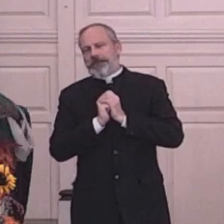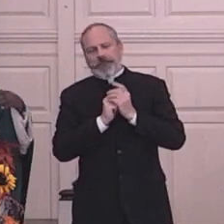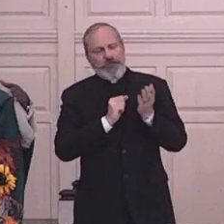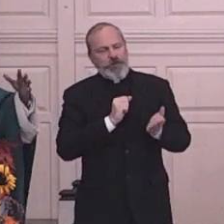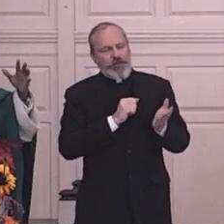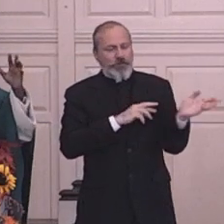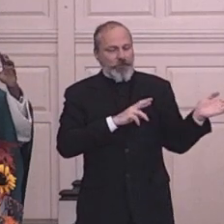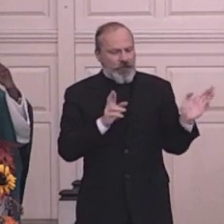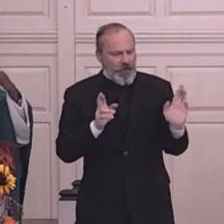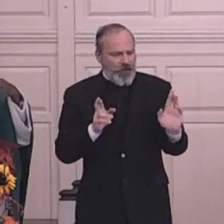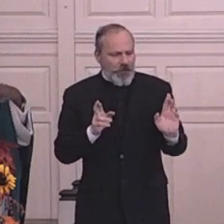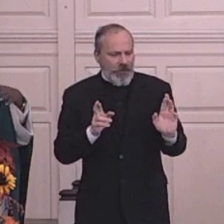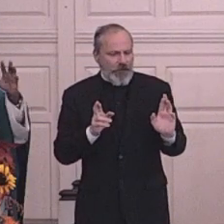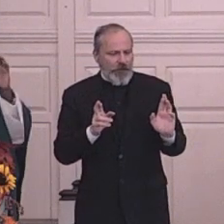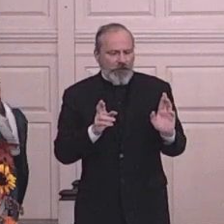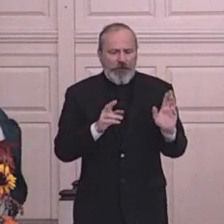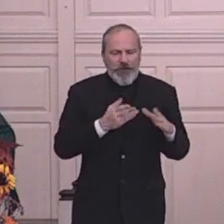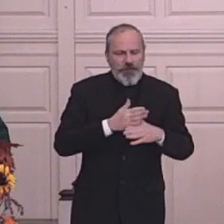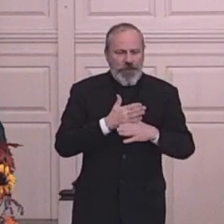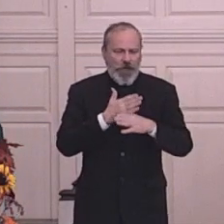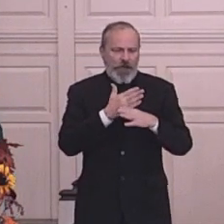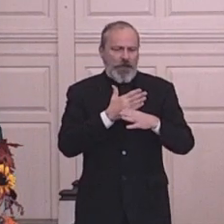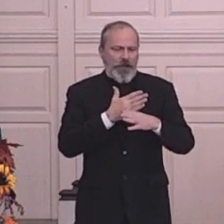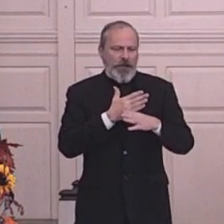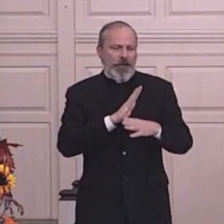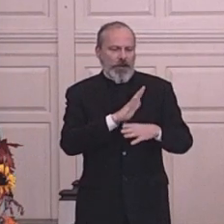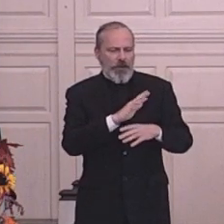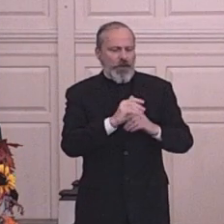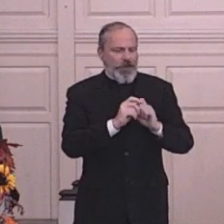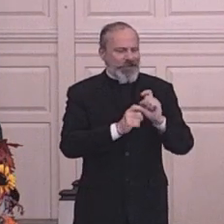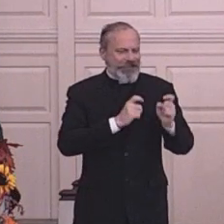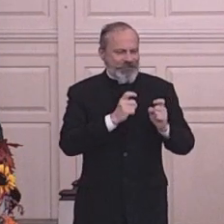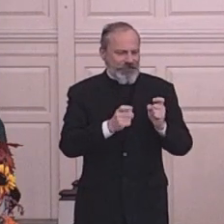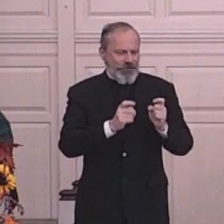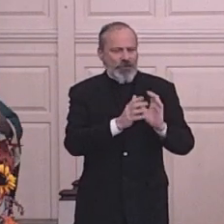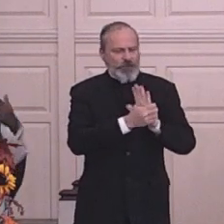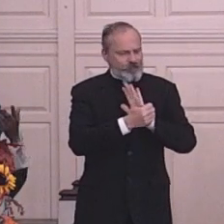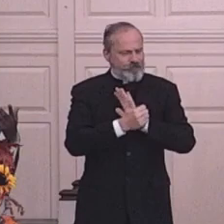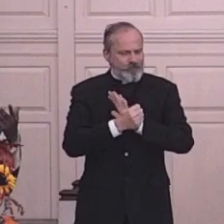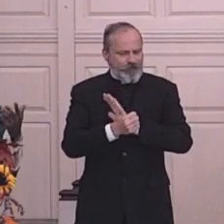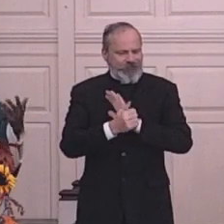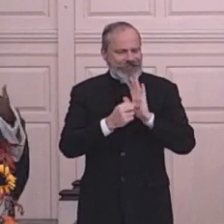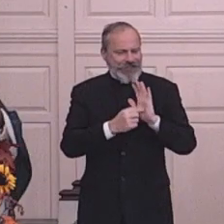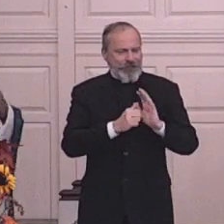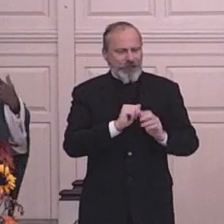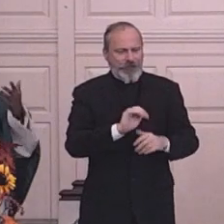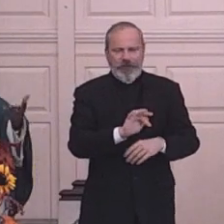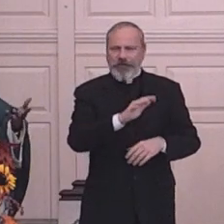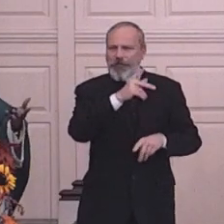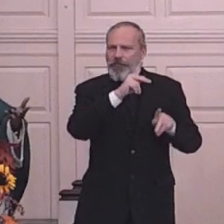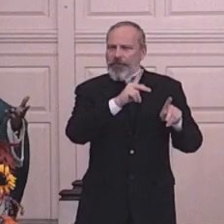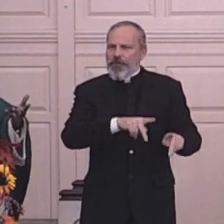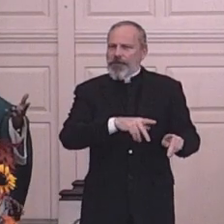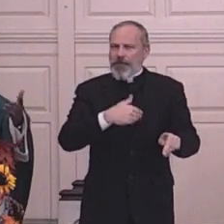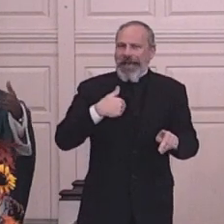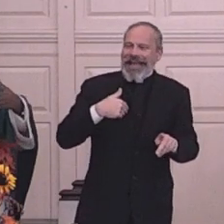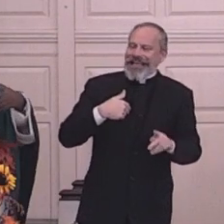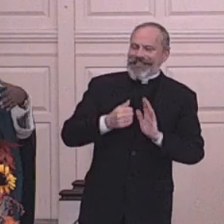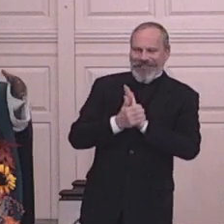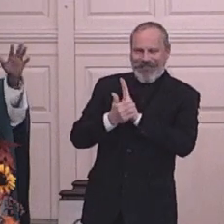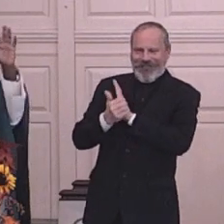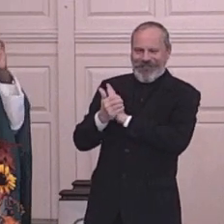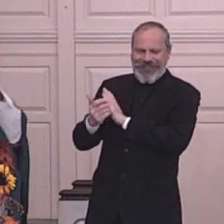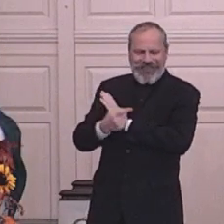She's ready to share her giftedness. An example of somebody who received talents